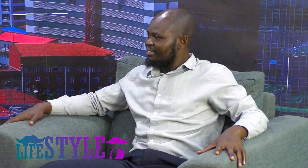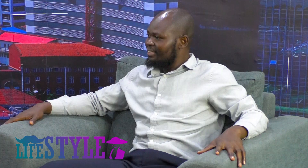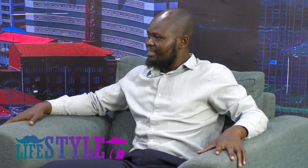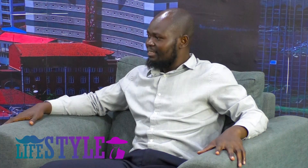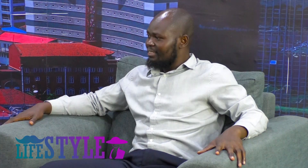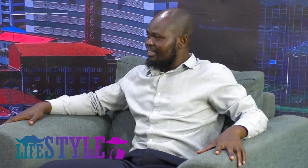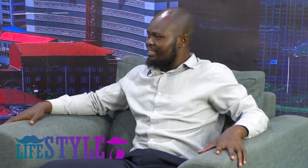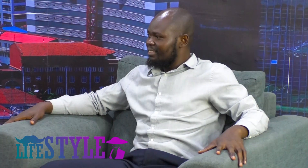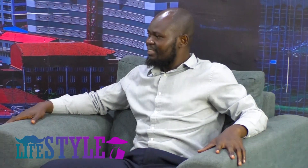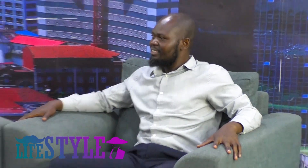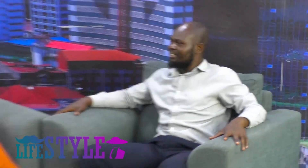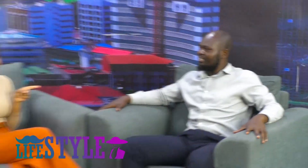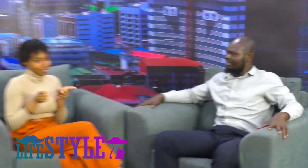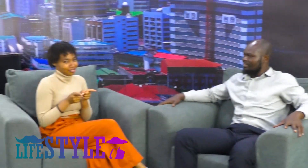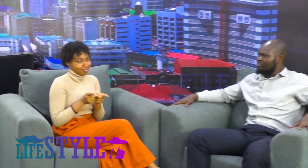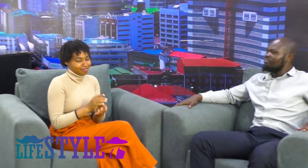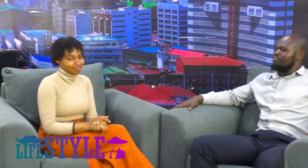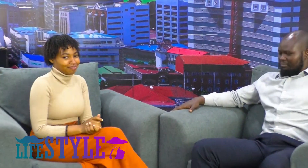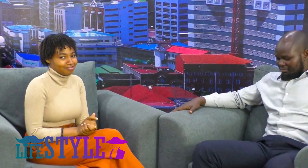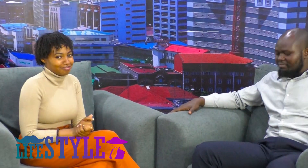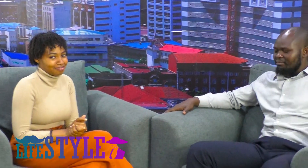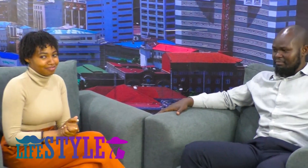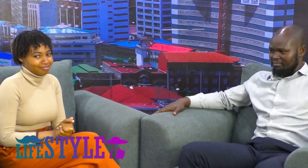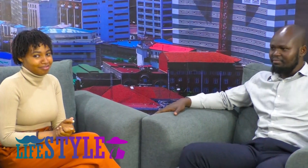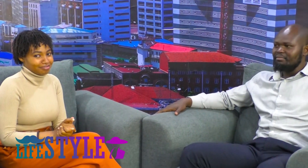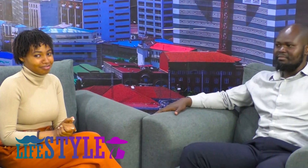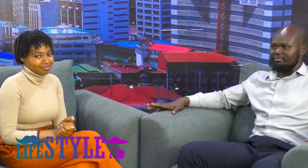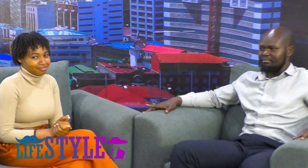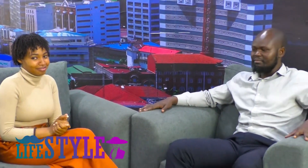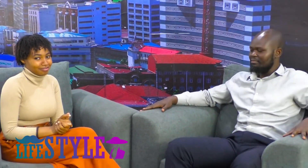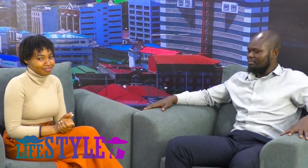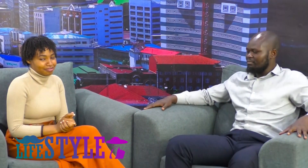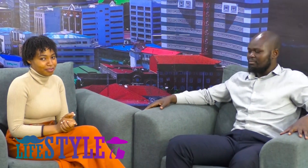very nice story. Just hold on there. Let's have a short break and we'll be right back.